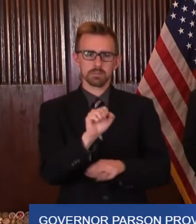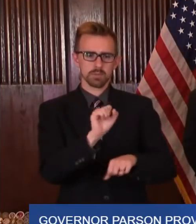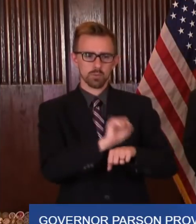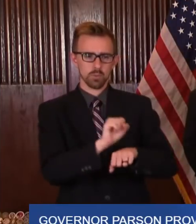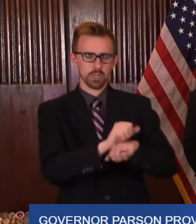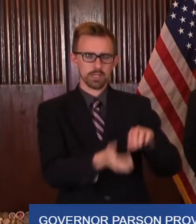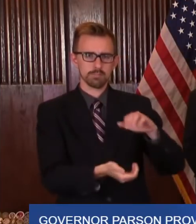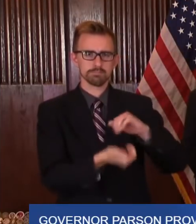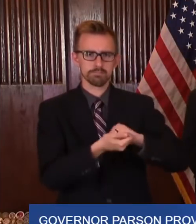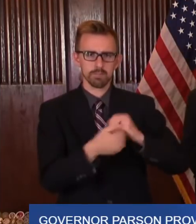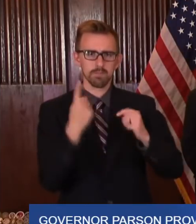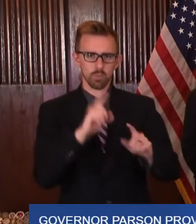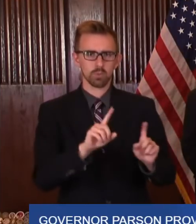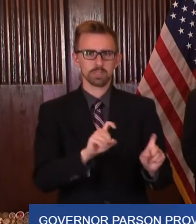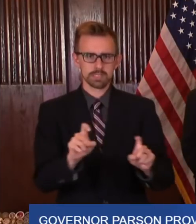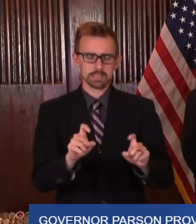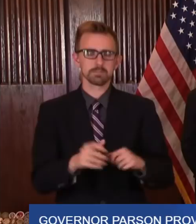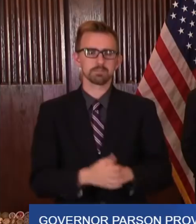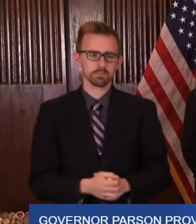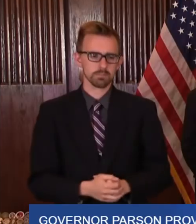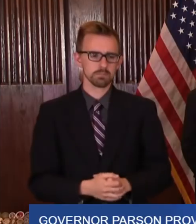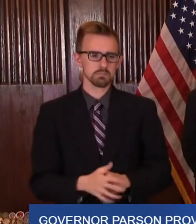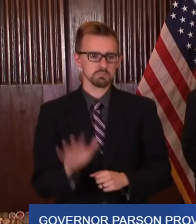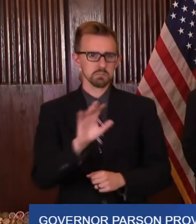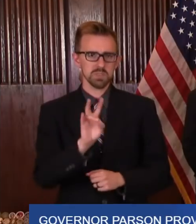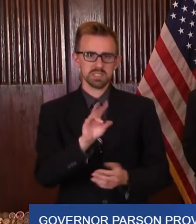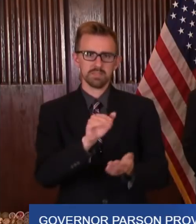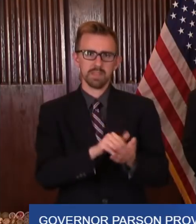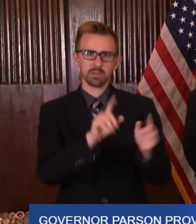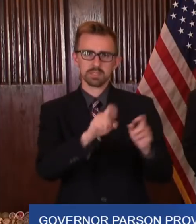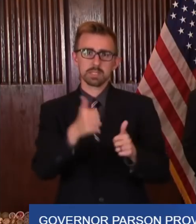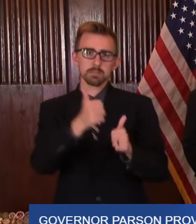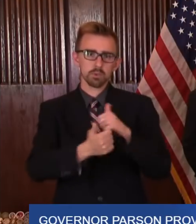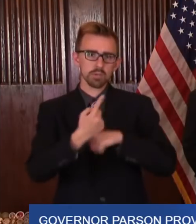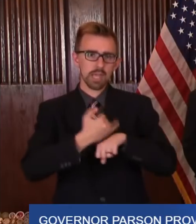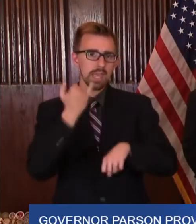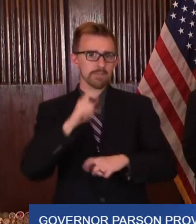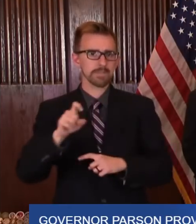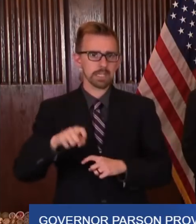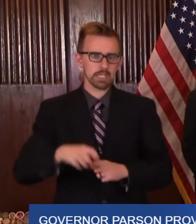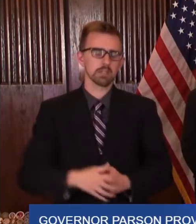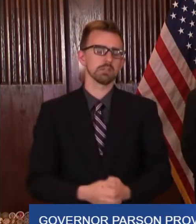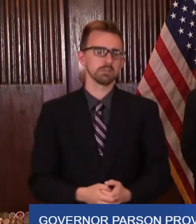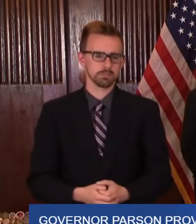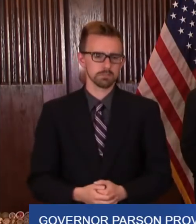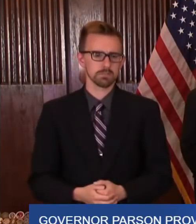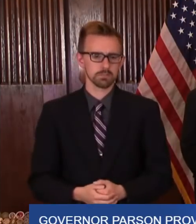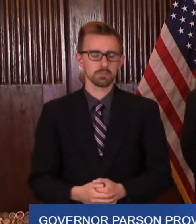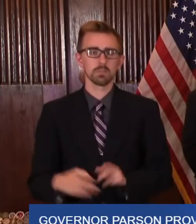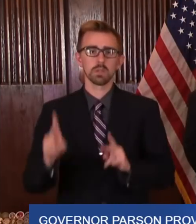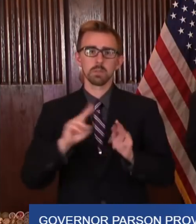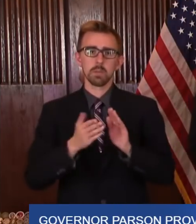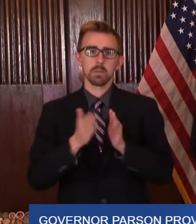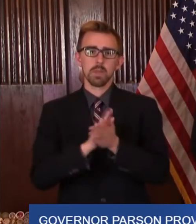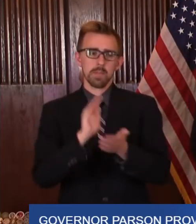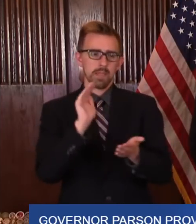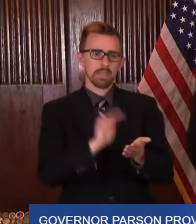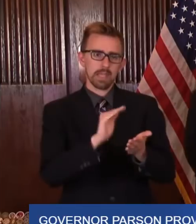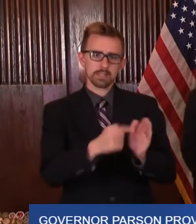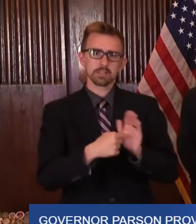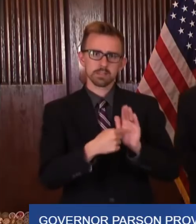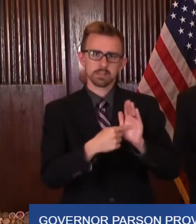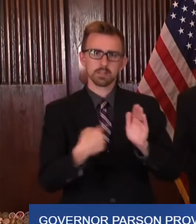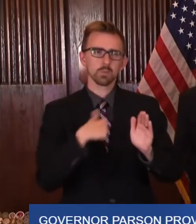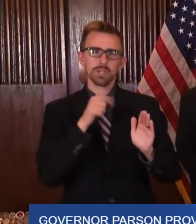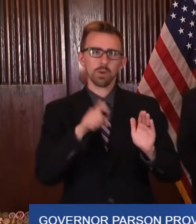with us doing testing. Can do about 7,000 tests a day if we needed to. Now, again, as people become less symptomatic, we don't need to